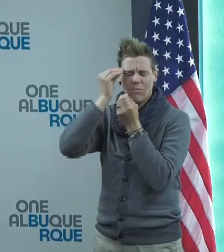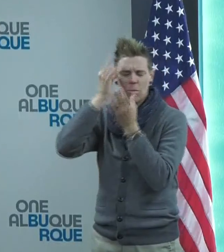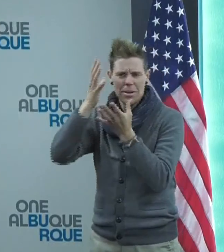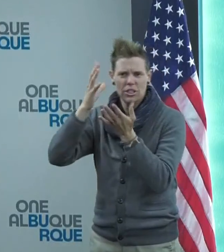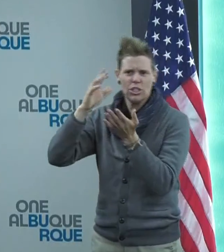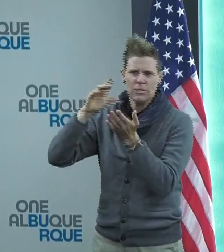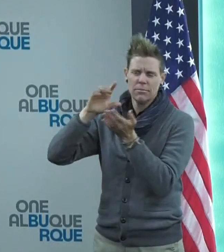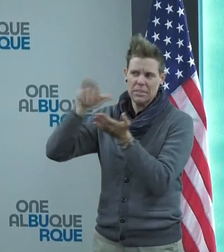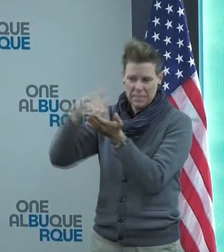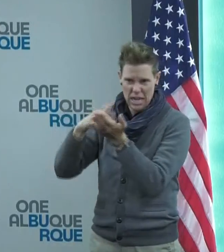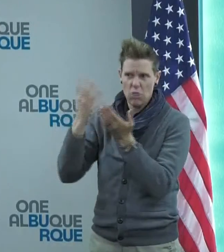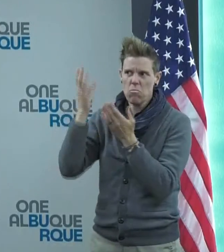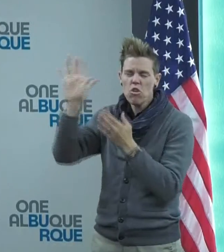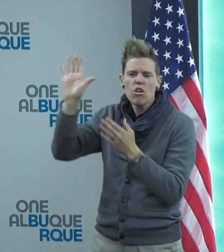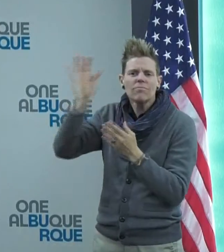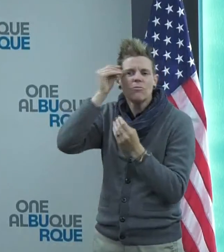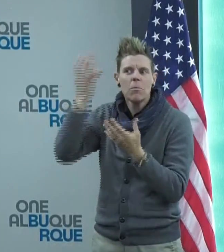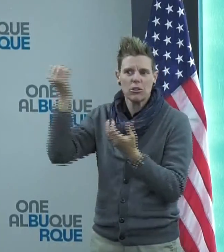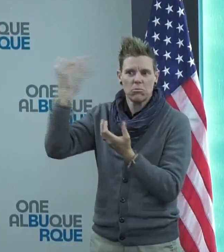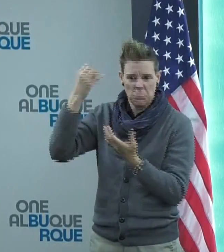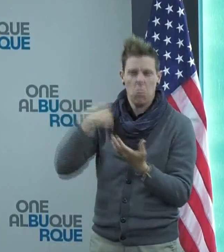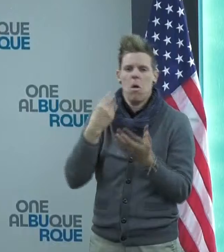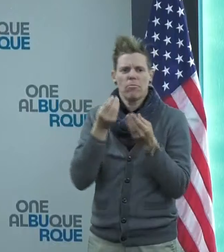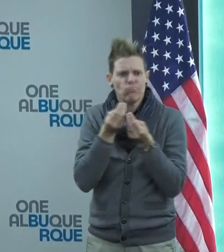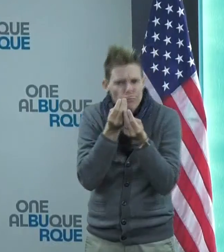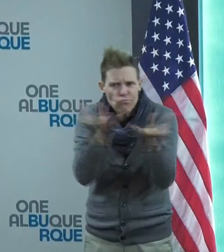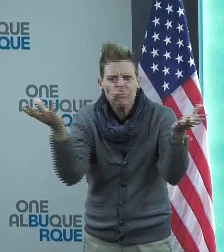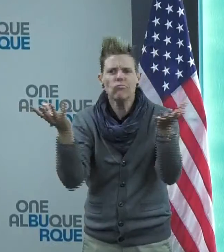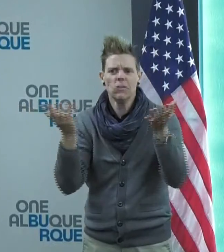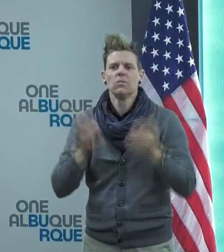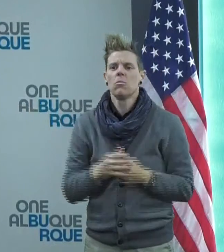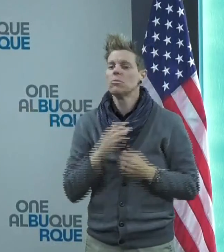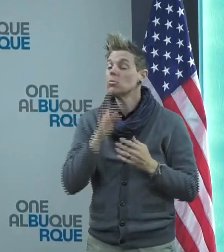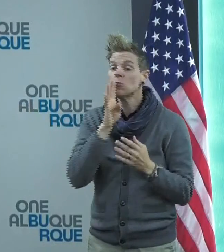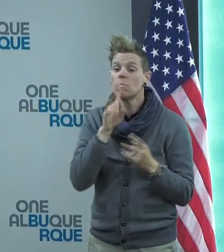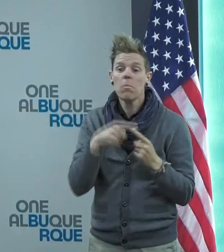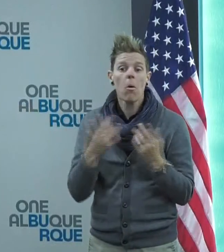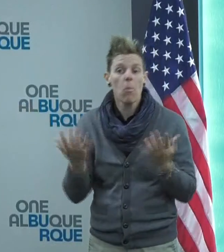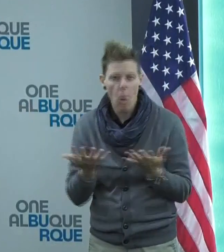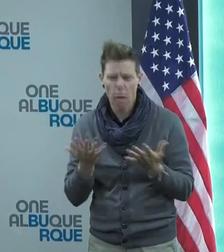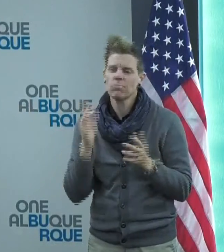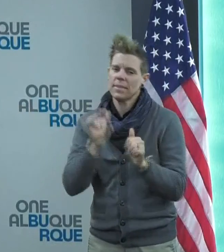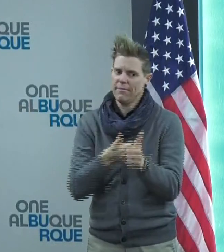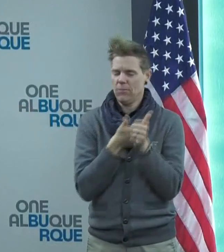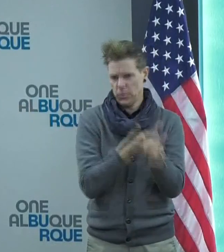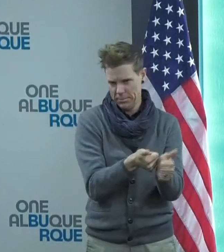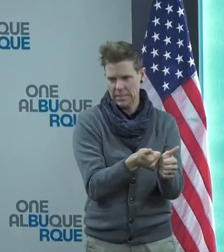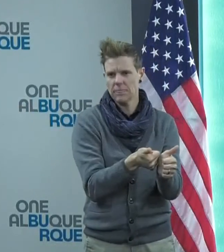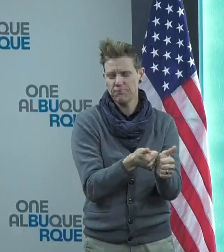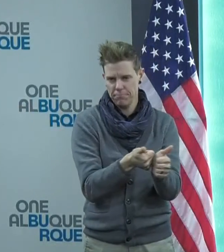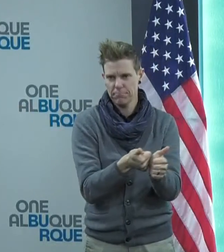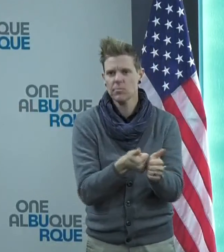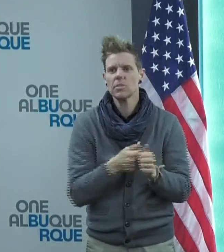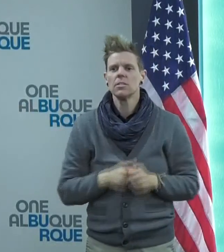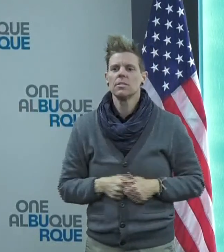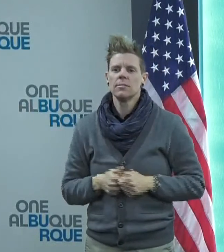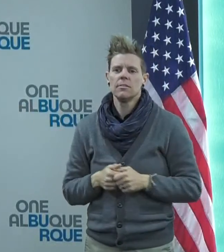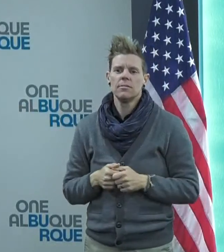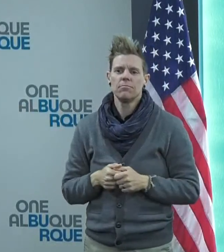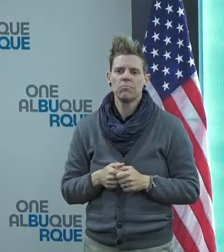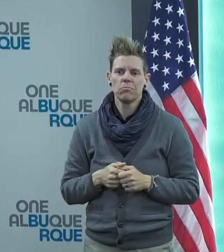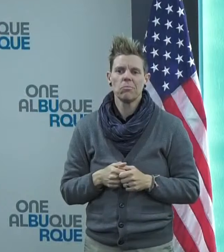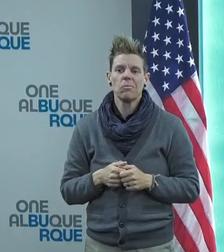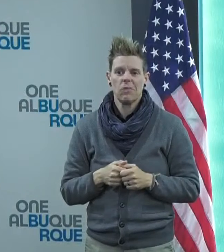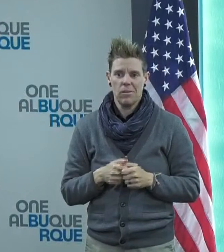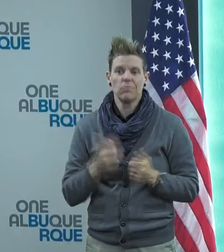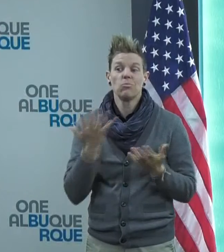let folks know we're really going to touch on enforcement. And so we'll be giving briefly all the summaries of the enforcement